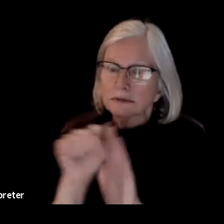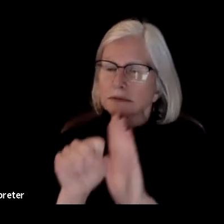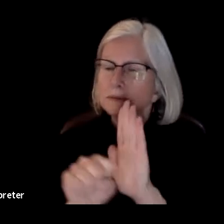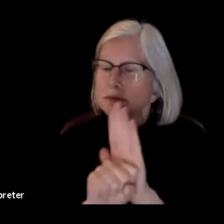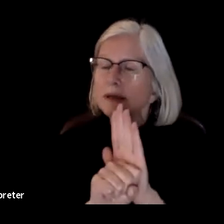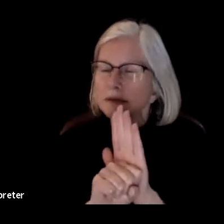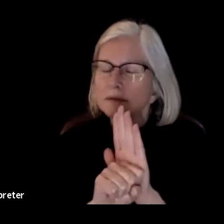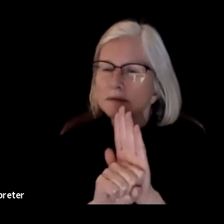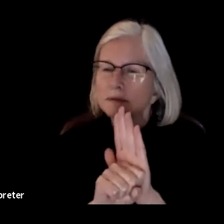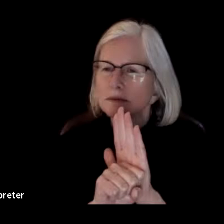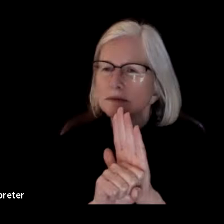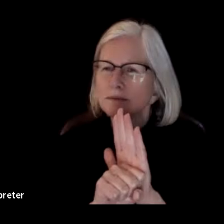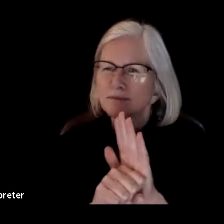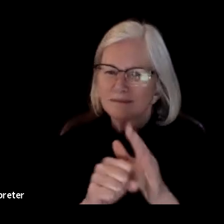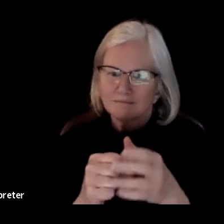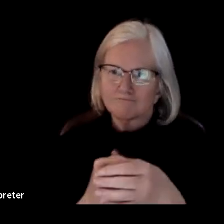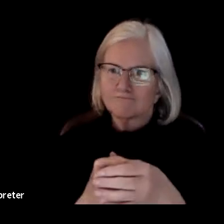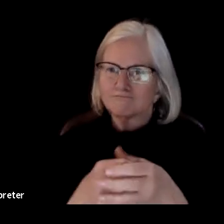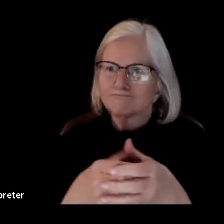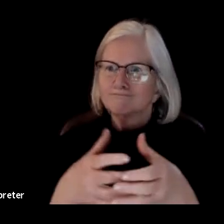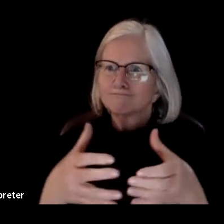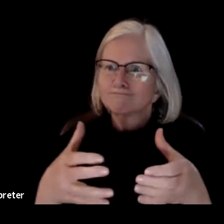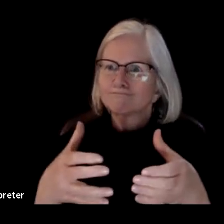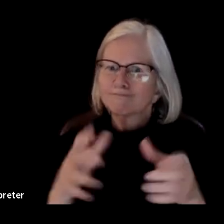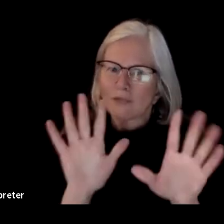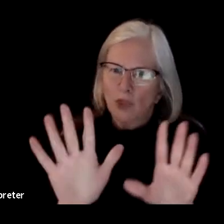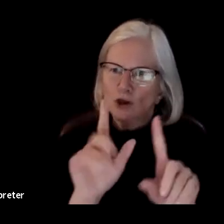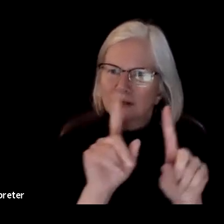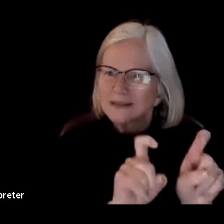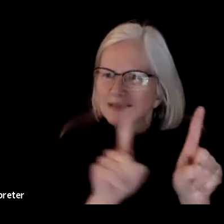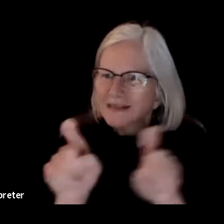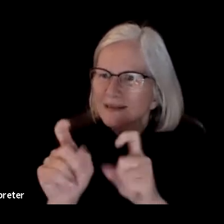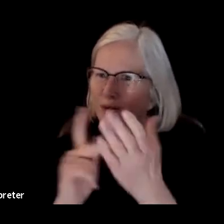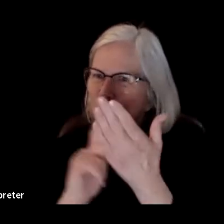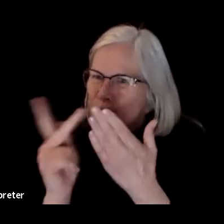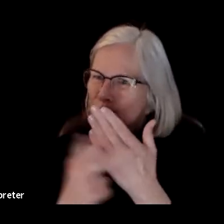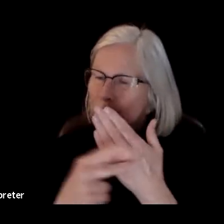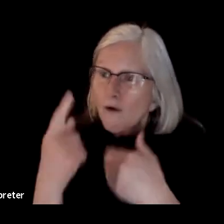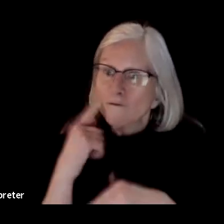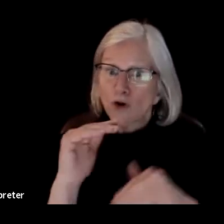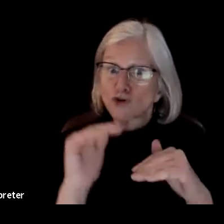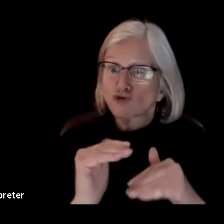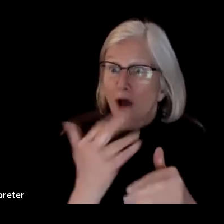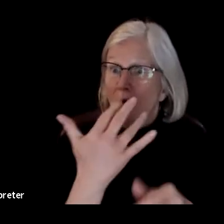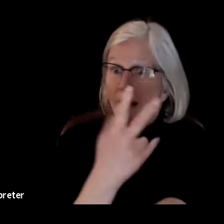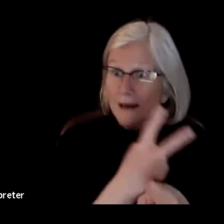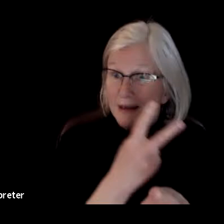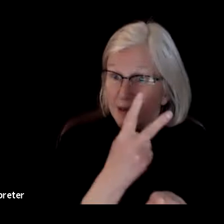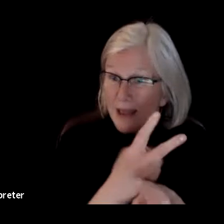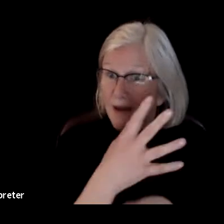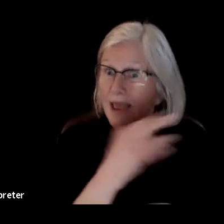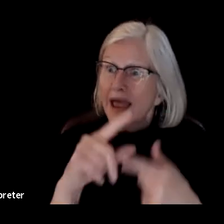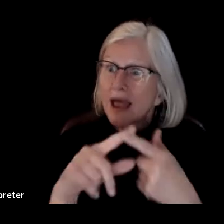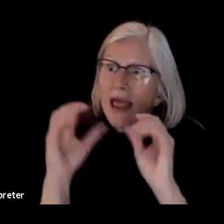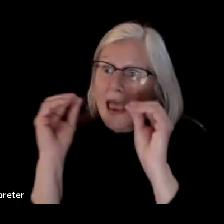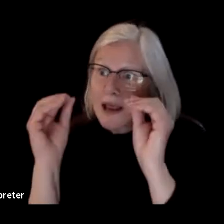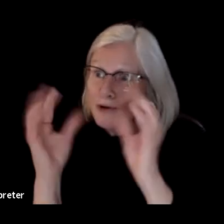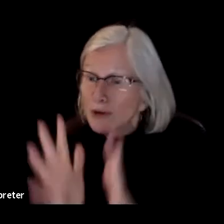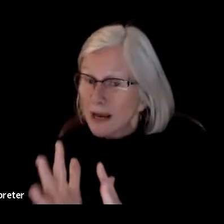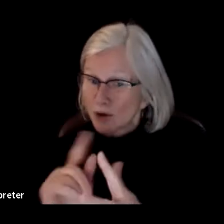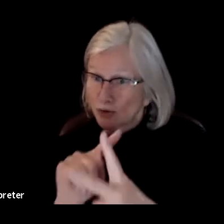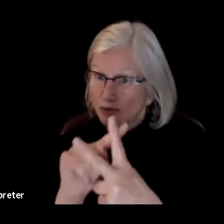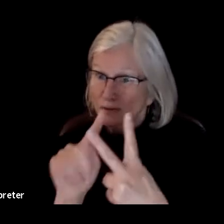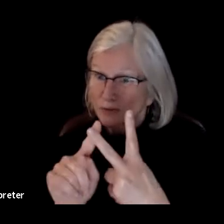testing program for child care providers and for our educators. In November, we launched a